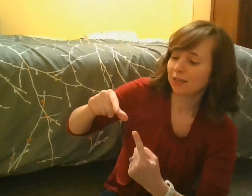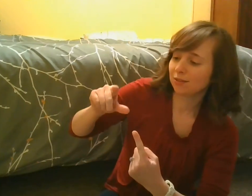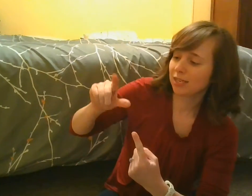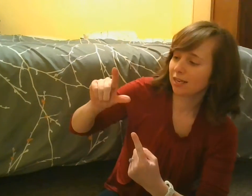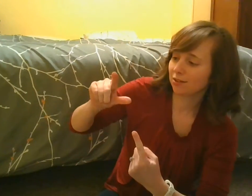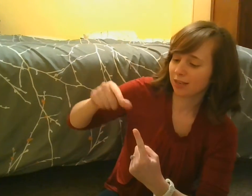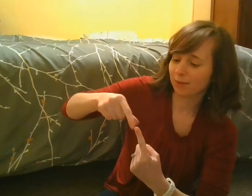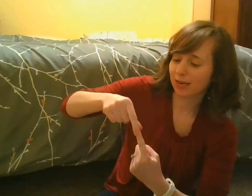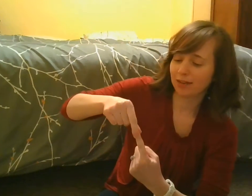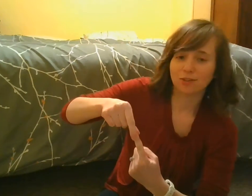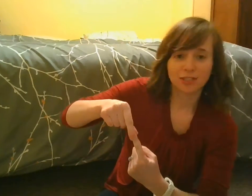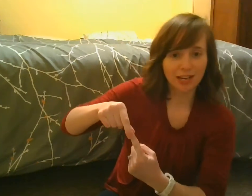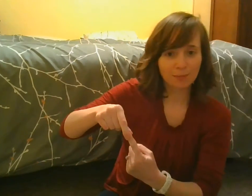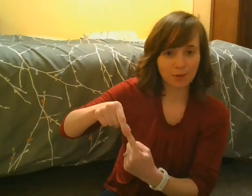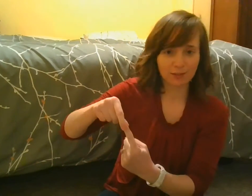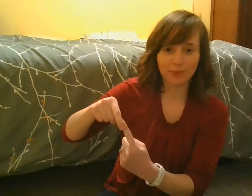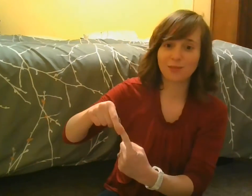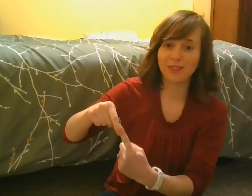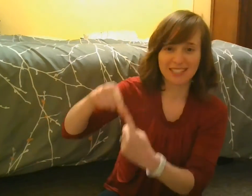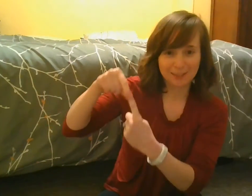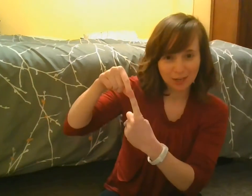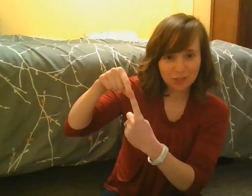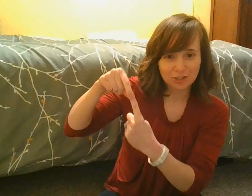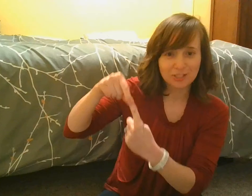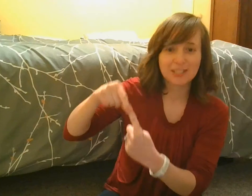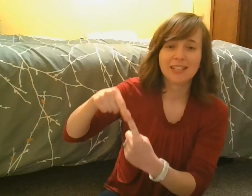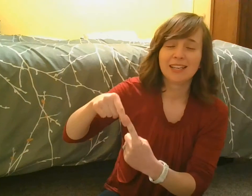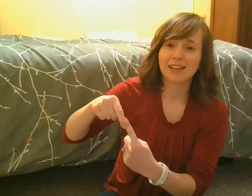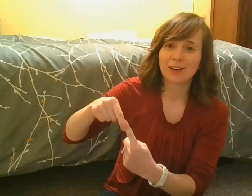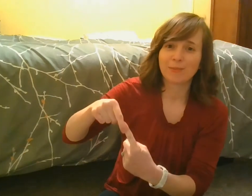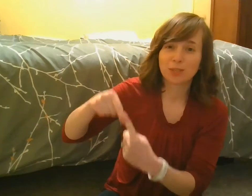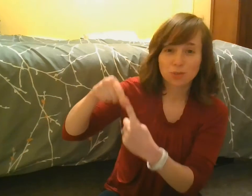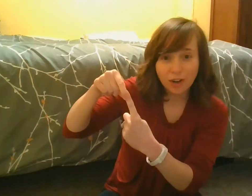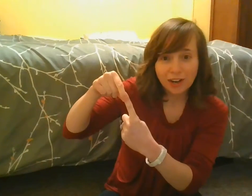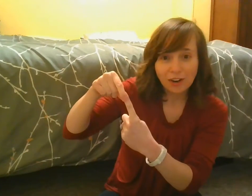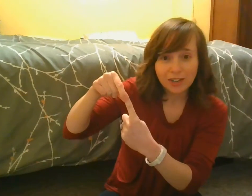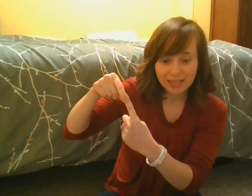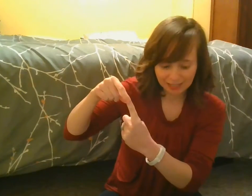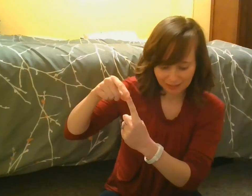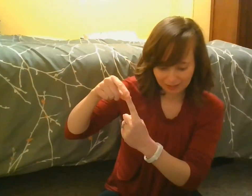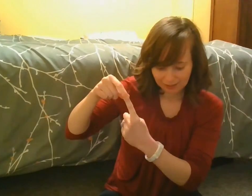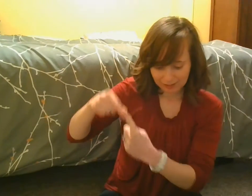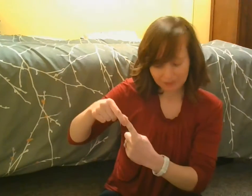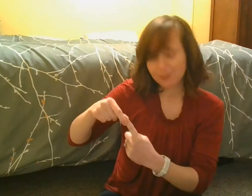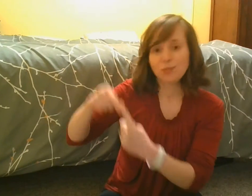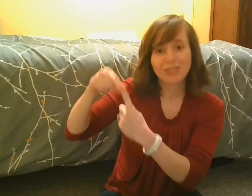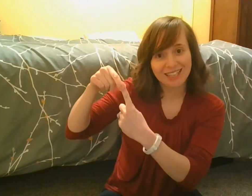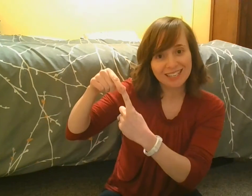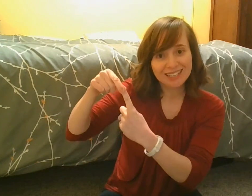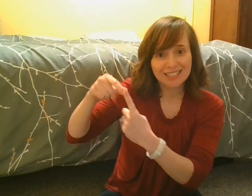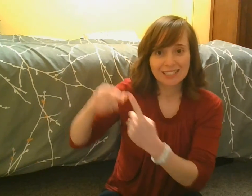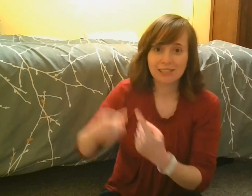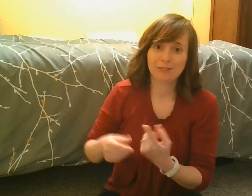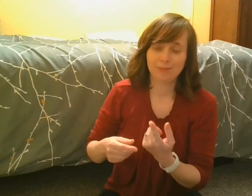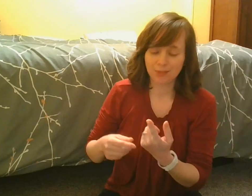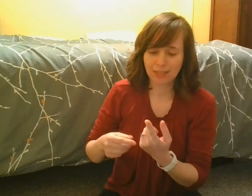you take your dominant hand, you just kind of pull it up like you're feeling special, extraordinary, unique. So that's